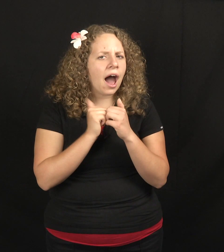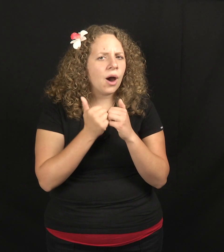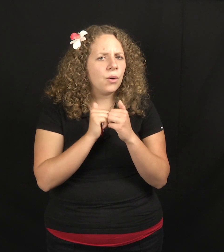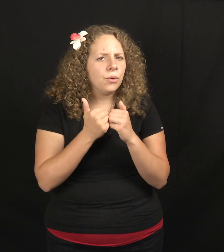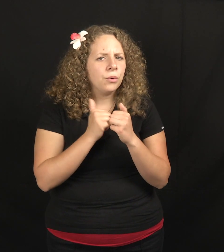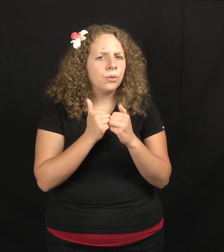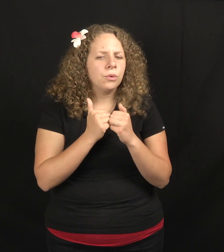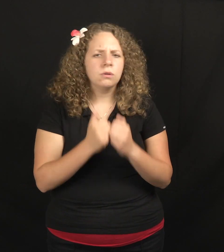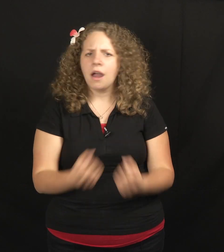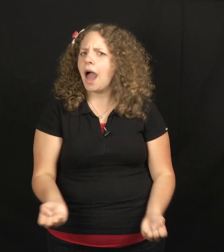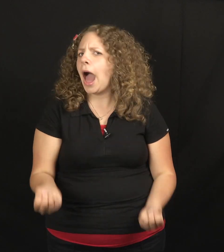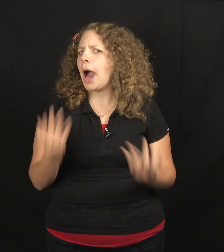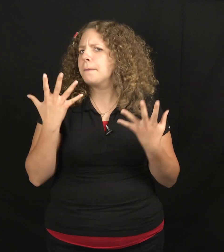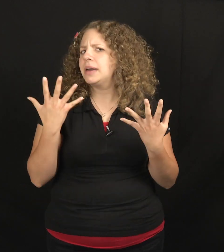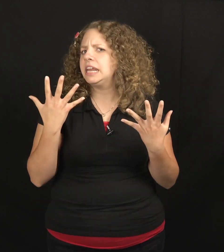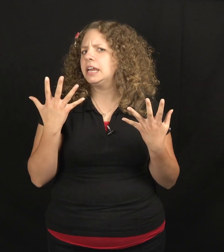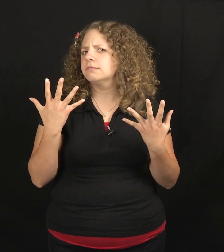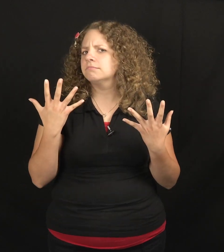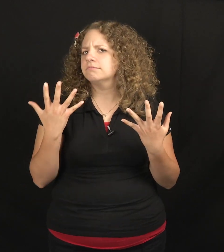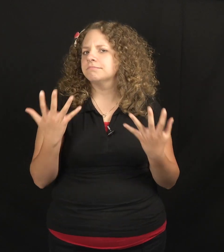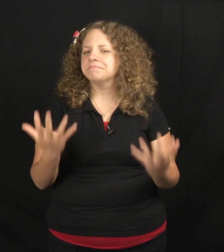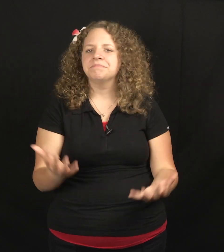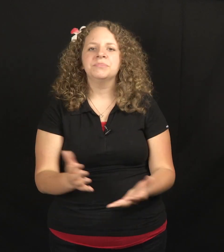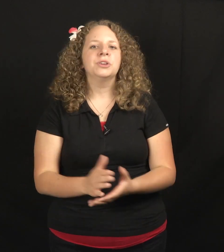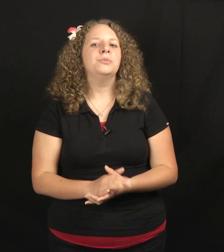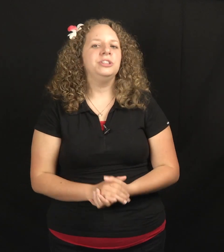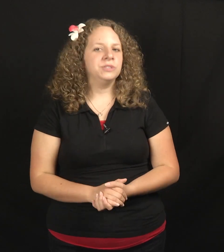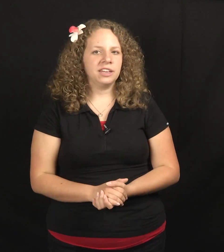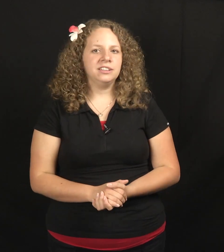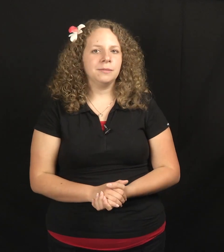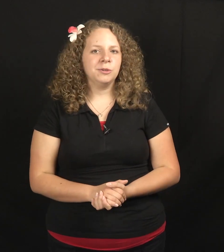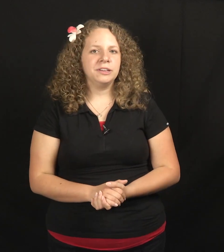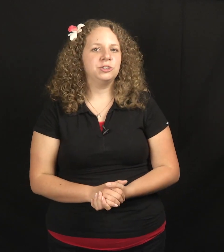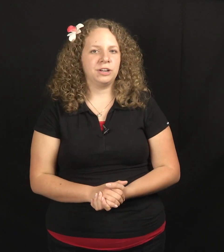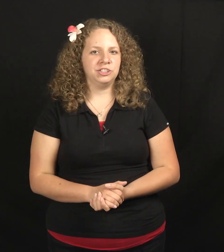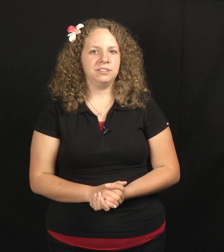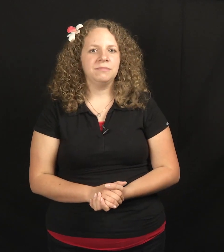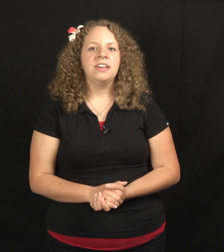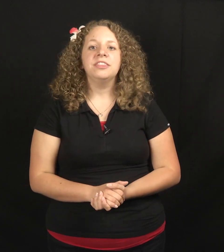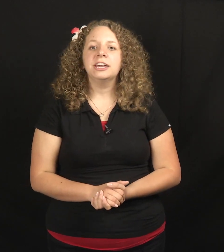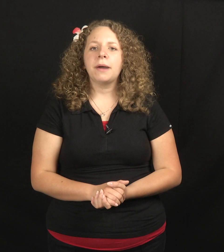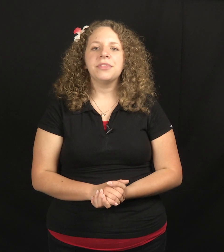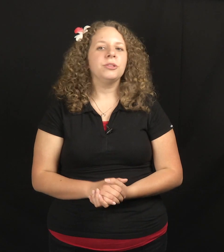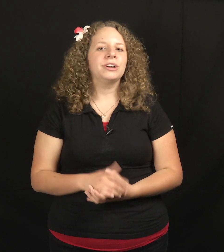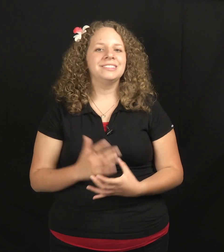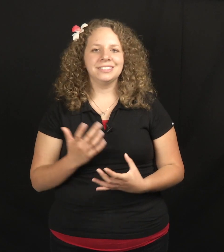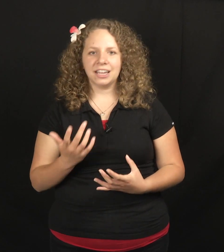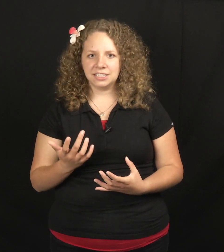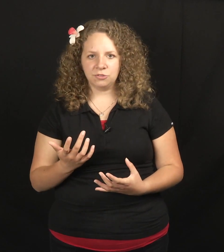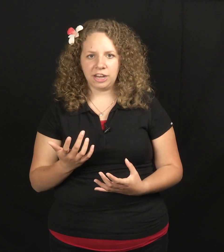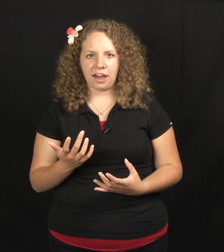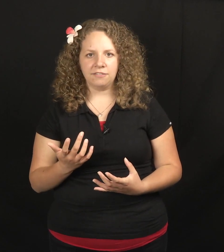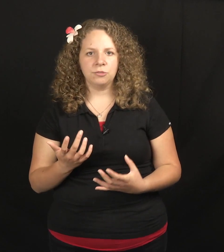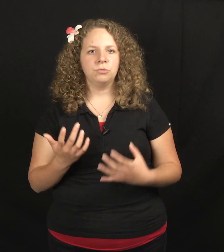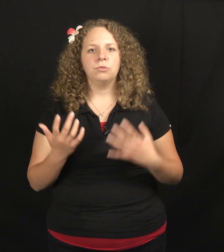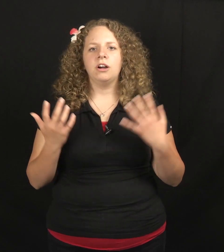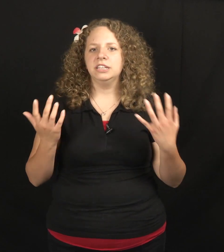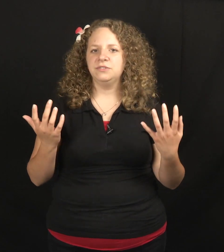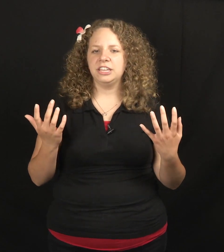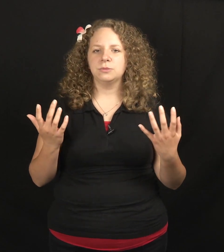how many. When you sign a WH question, think about the look a detective would have on his face when he